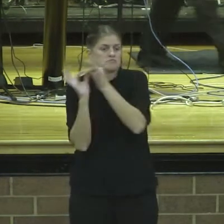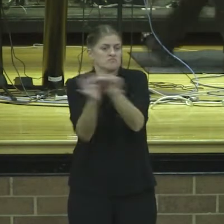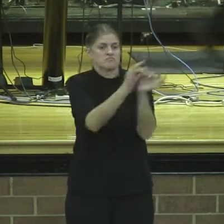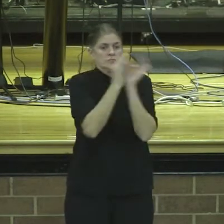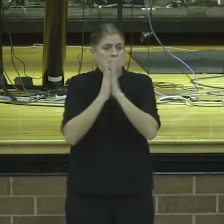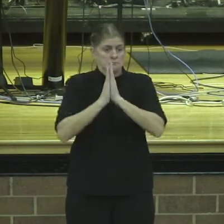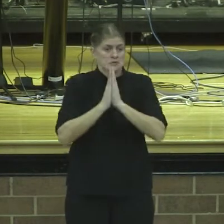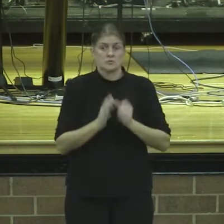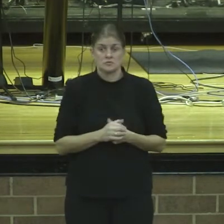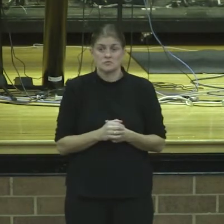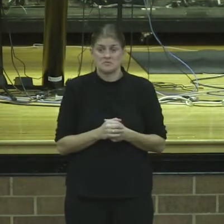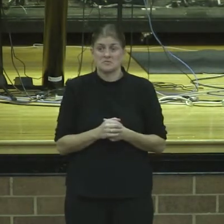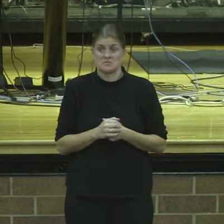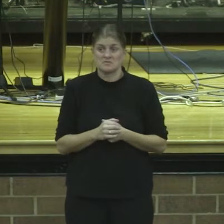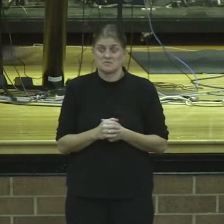here at Victory.